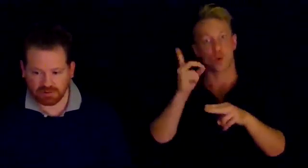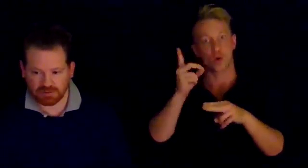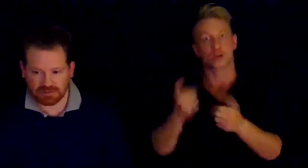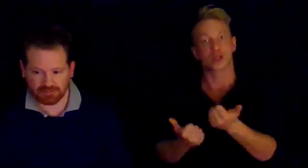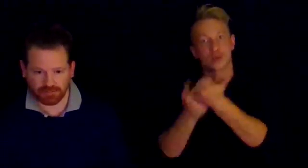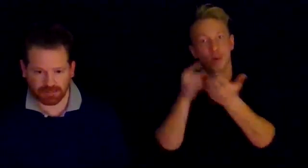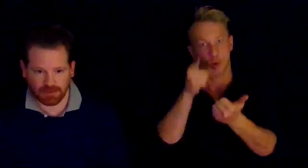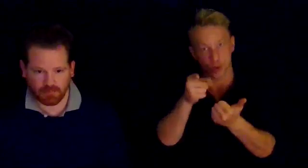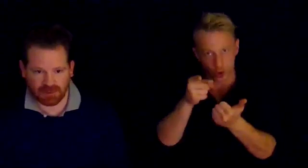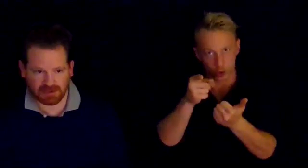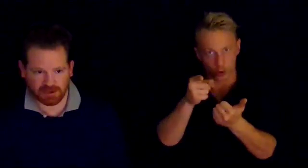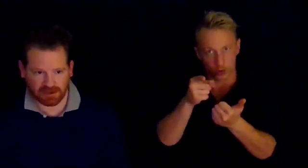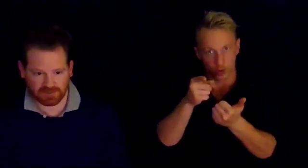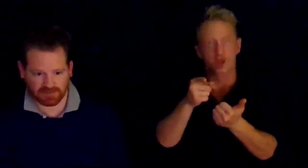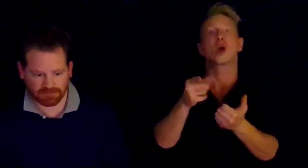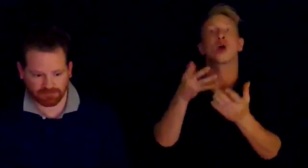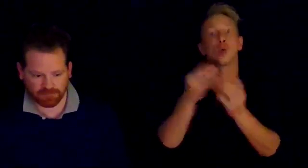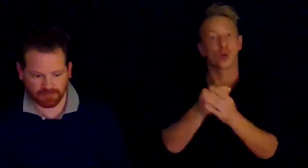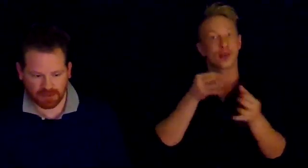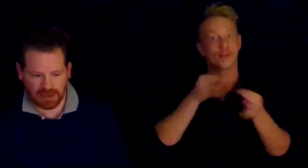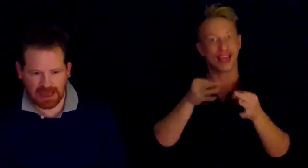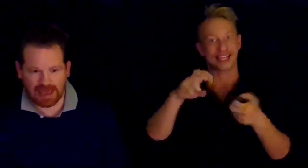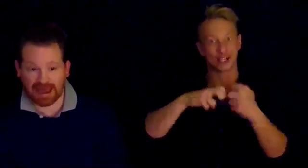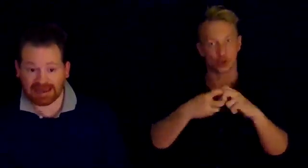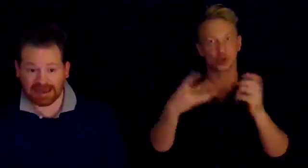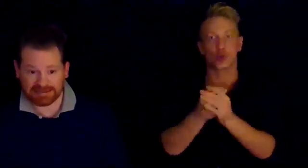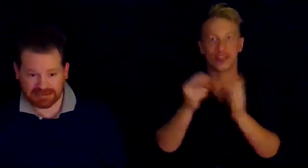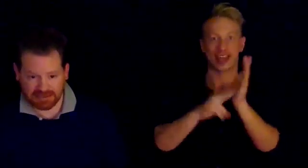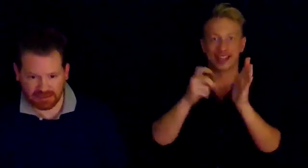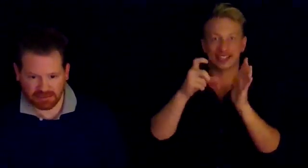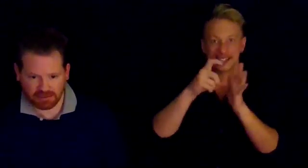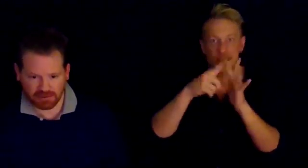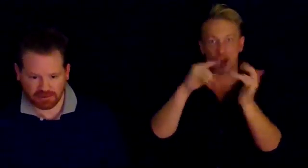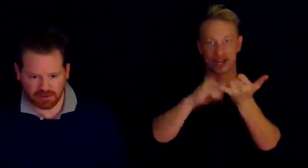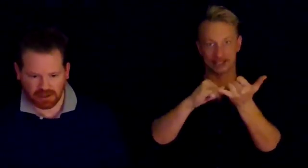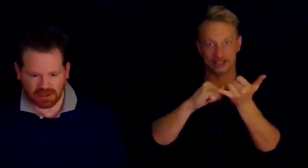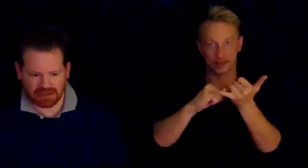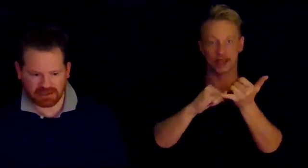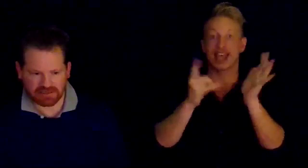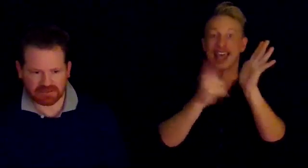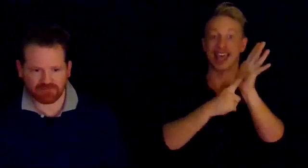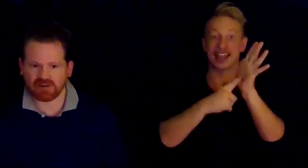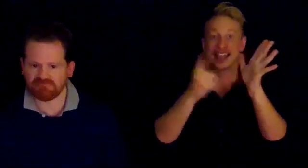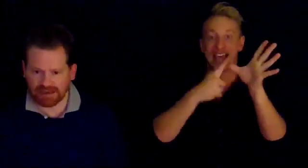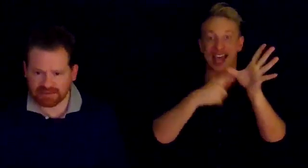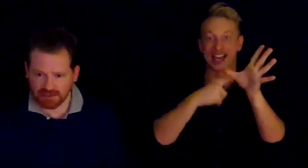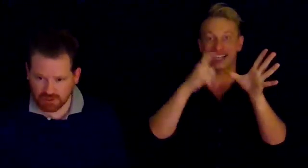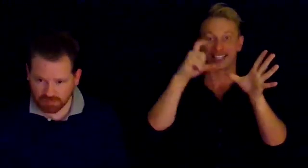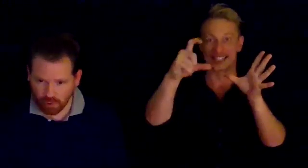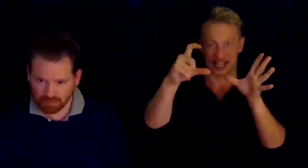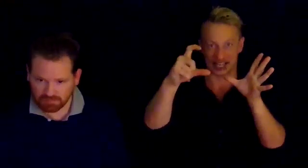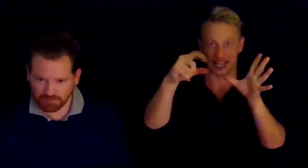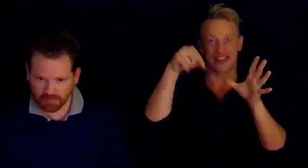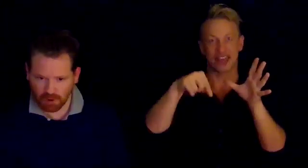or issues with NDIS. An LAC is very